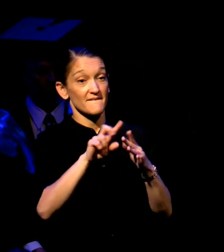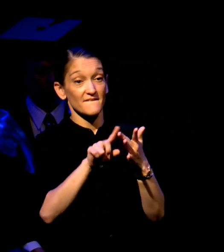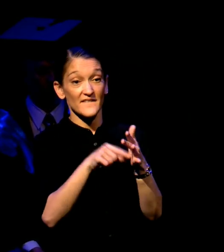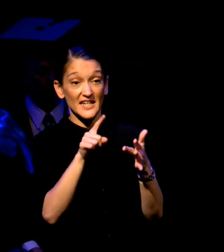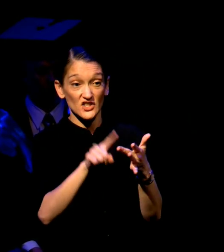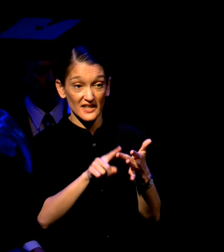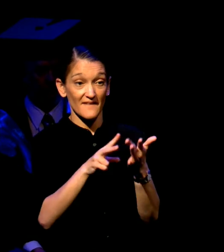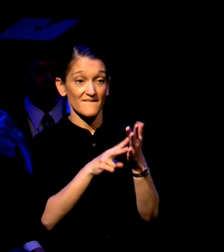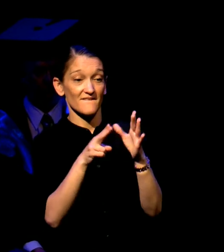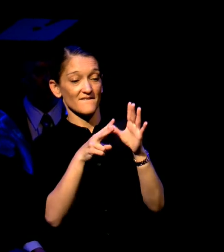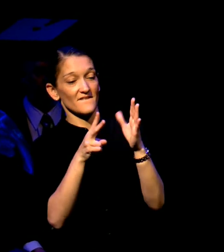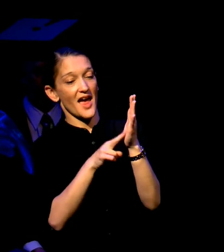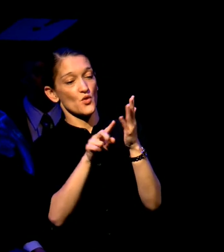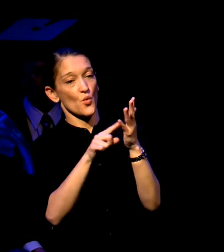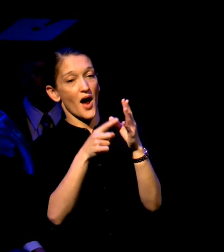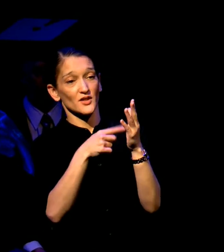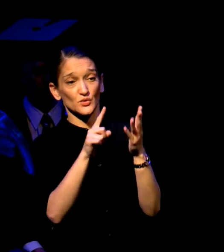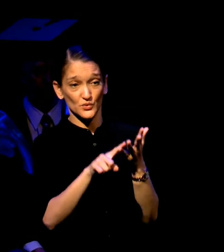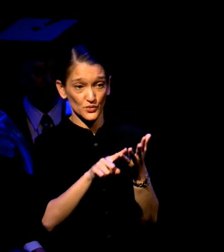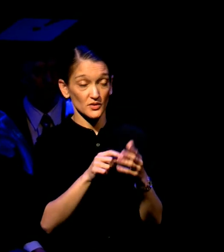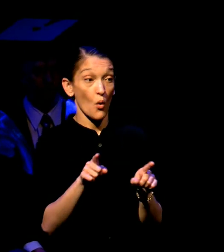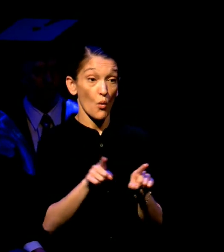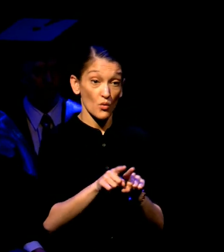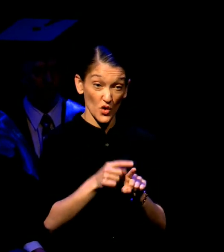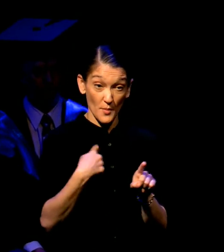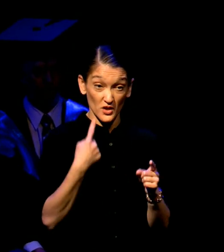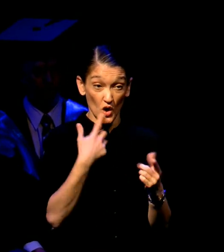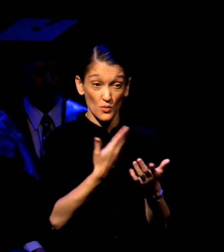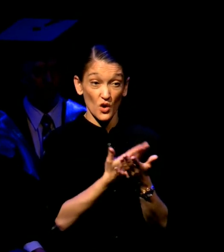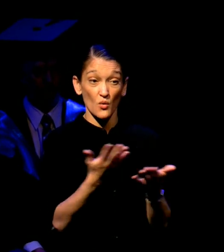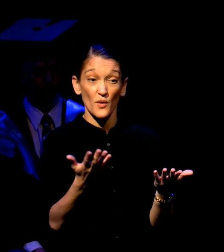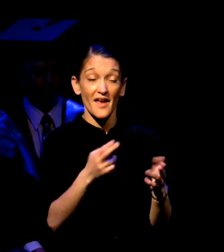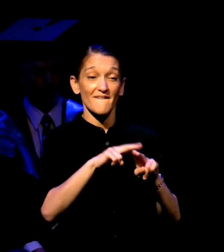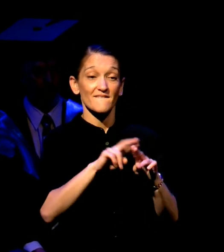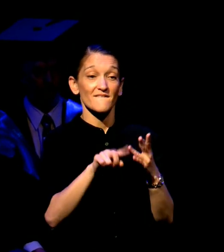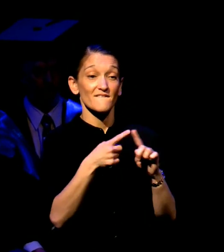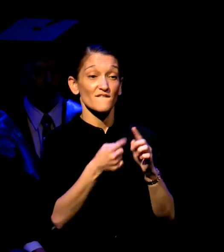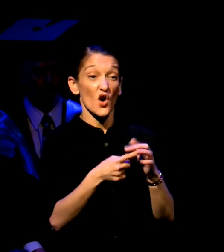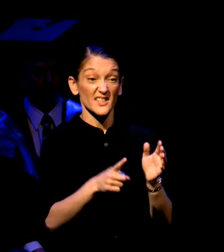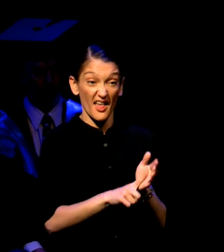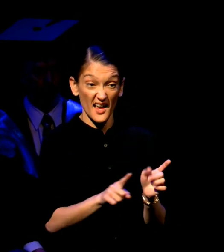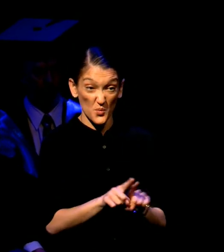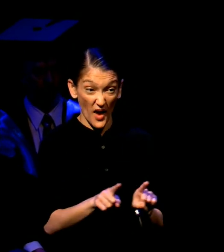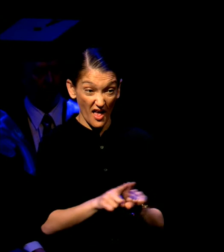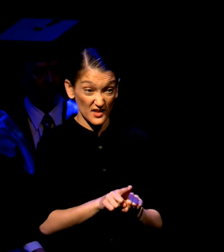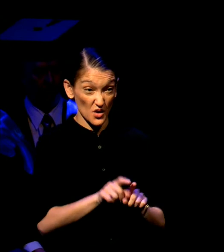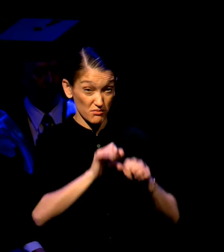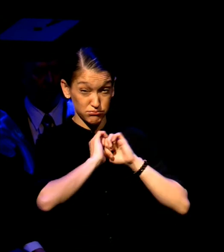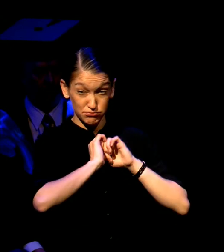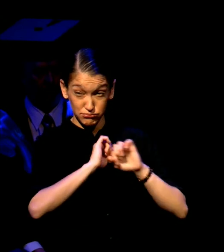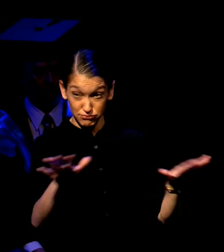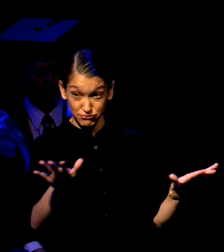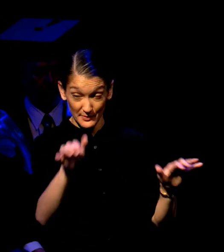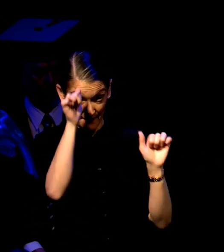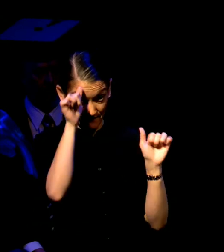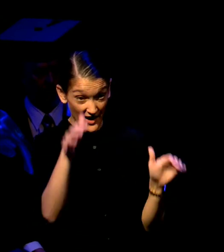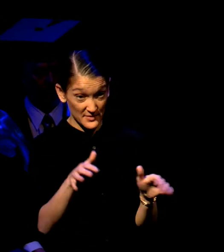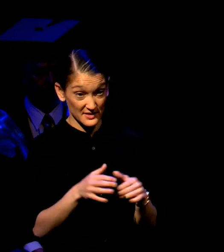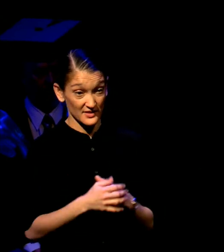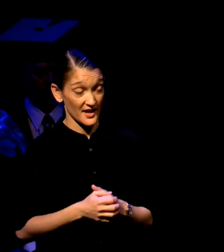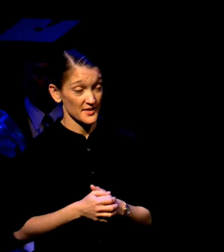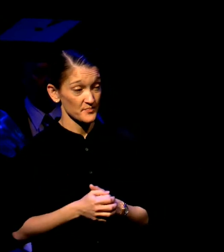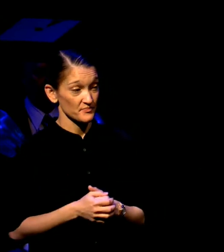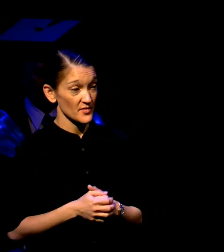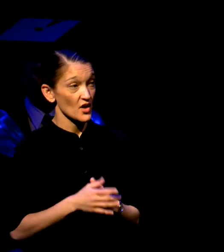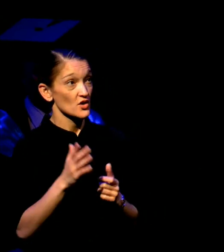Foxtel. Even though I was airing initially and making a show for a community platform, I set out from the start saying that I wanted the